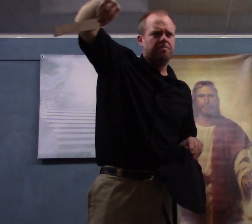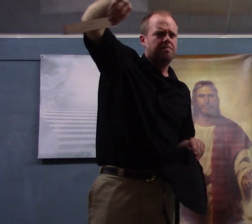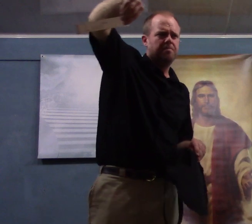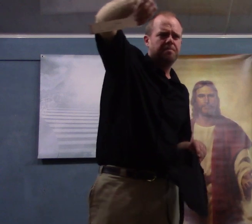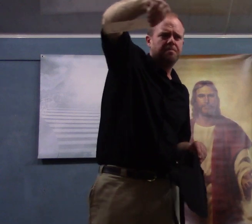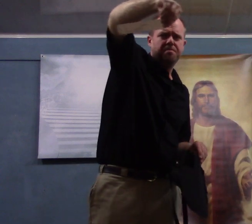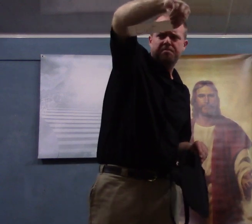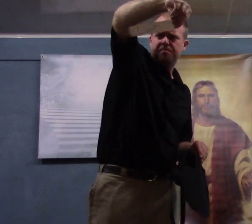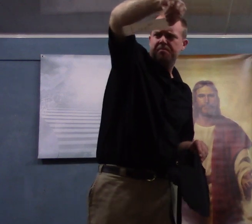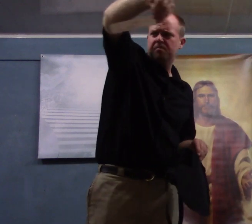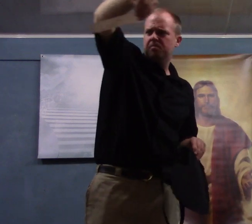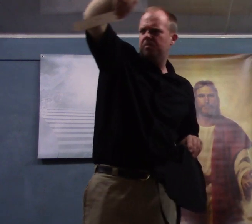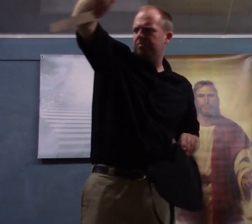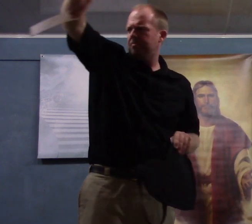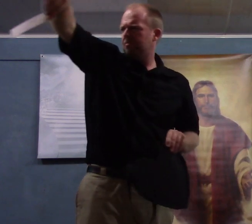That paper says lust.